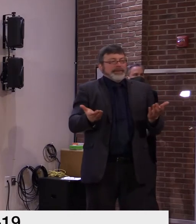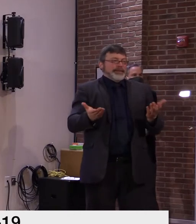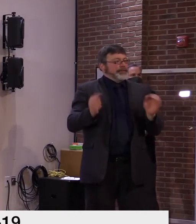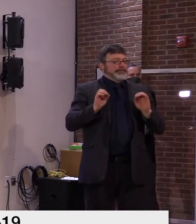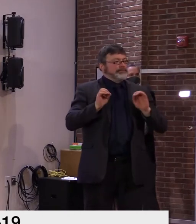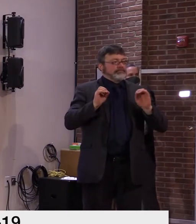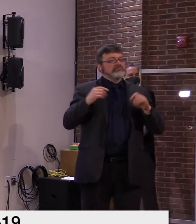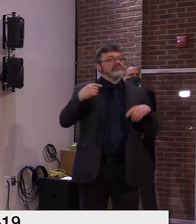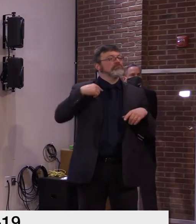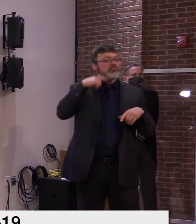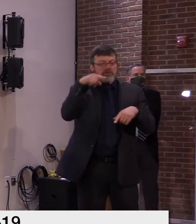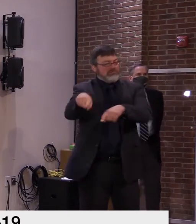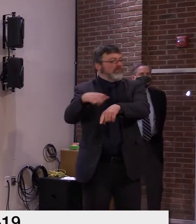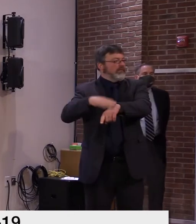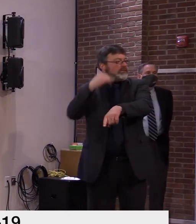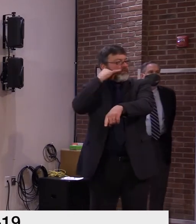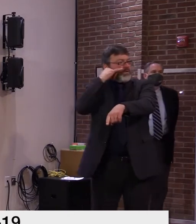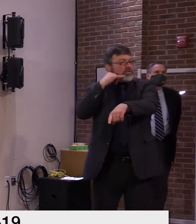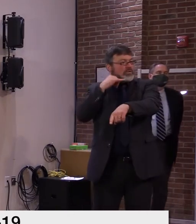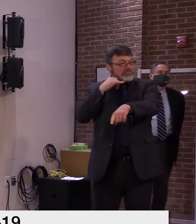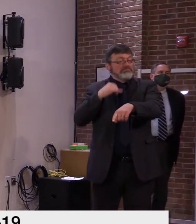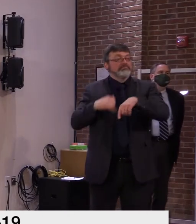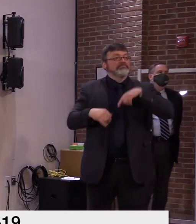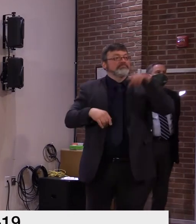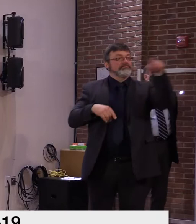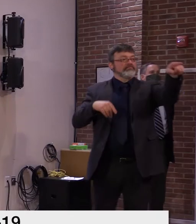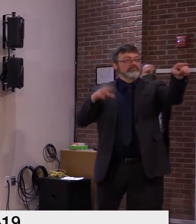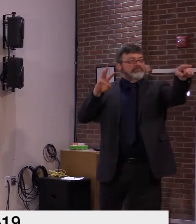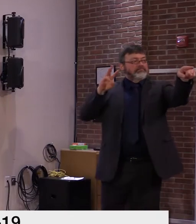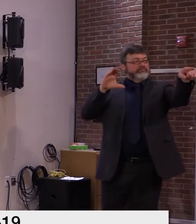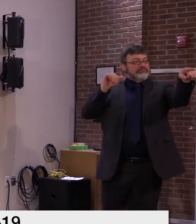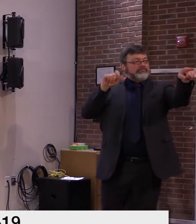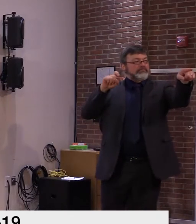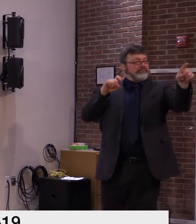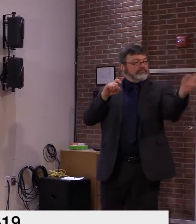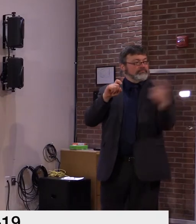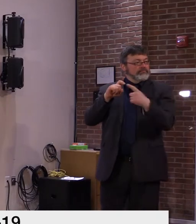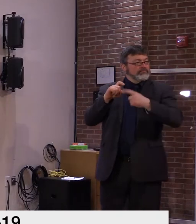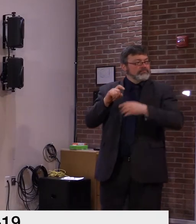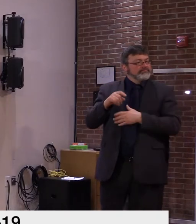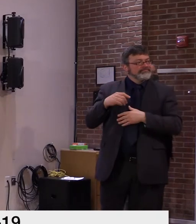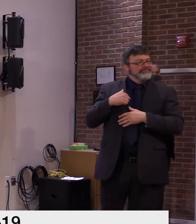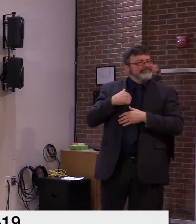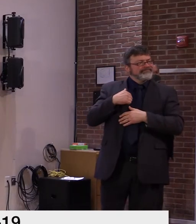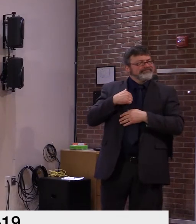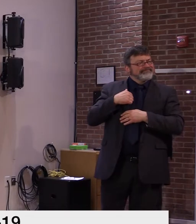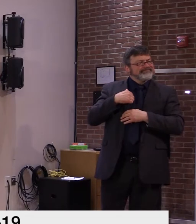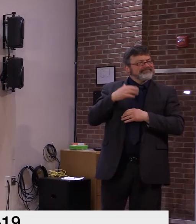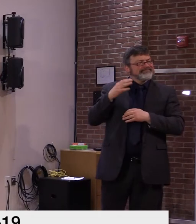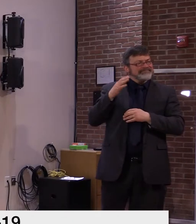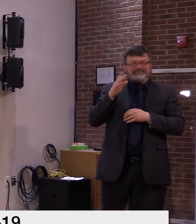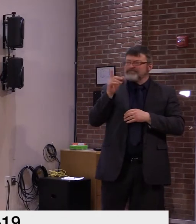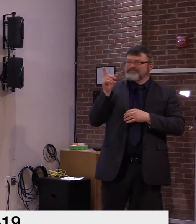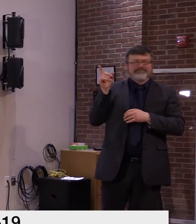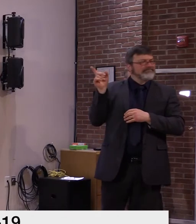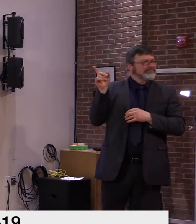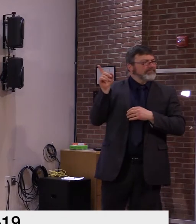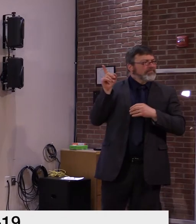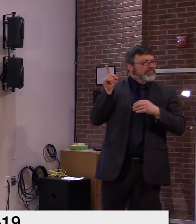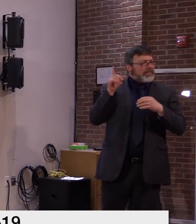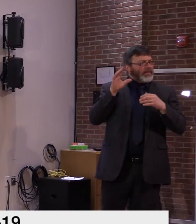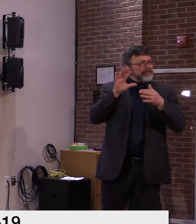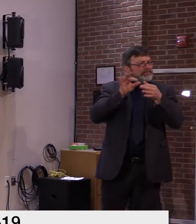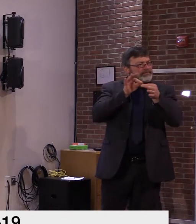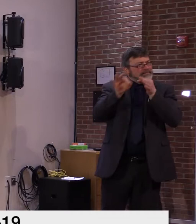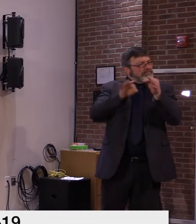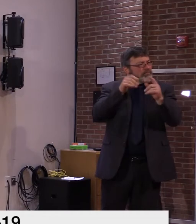Thanks, Governor. So, you know, you mentioned that we're making additions to our vaccine strategy that could potentially bring some comfort